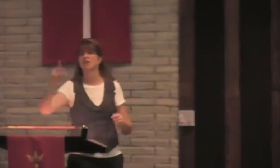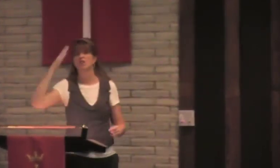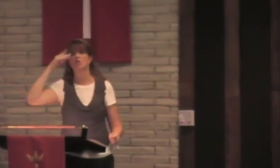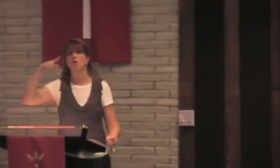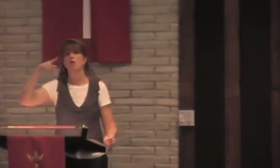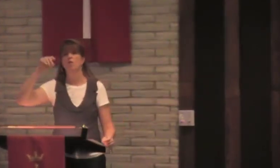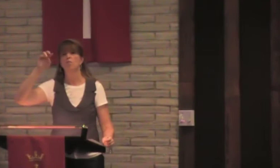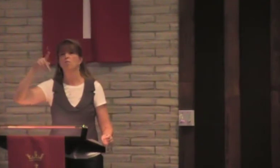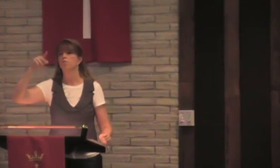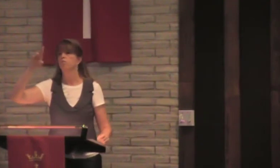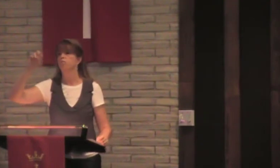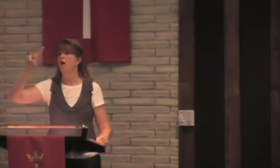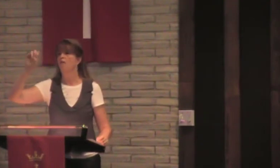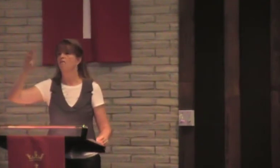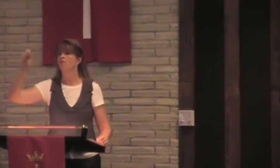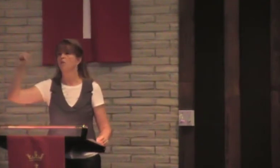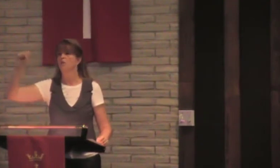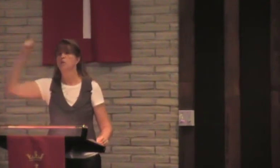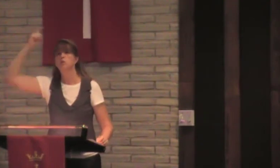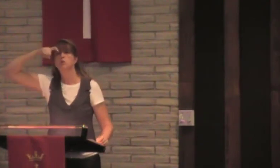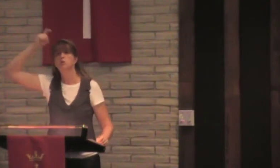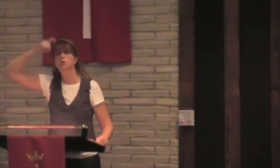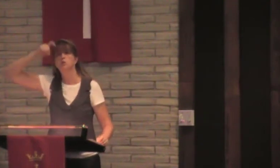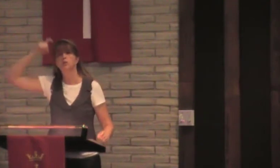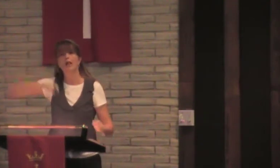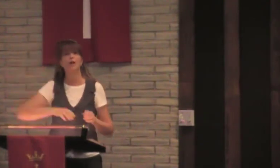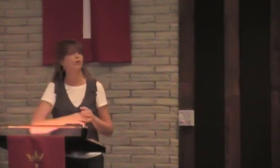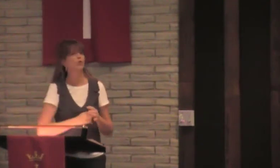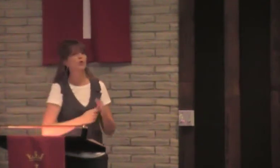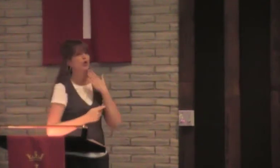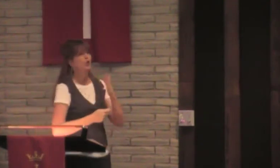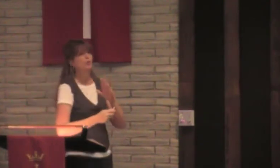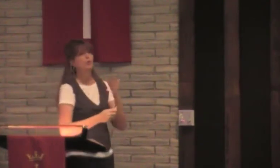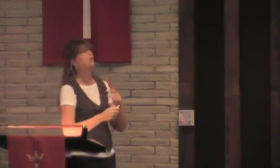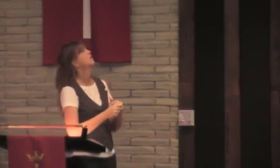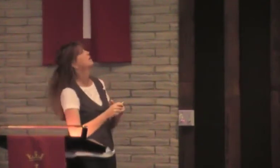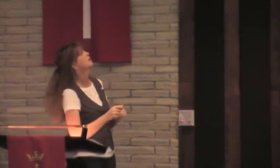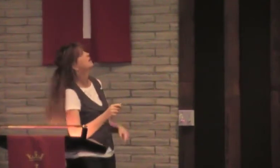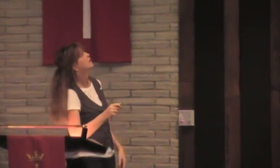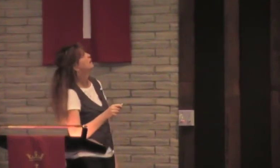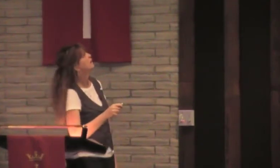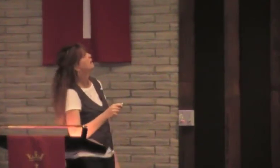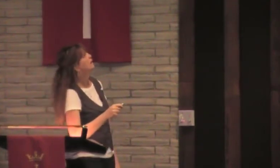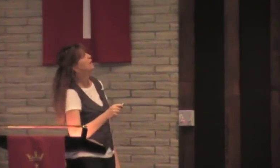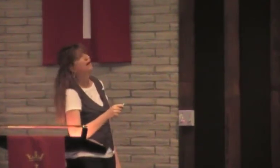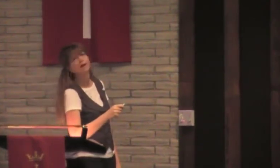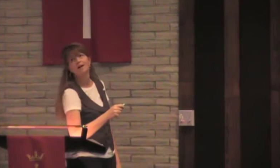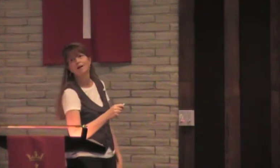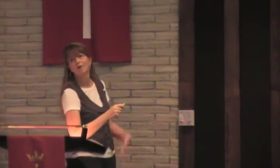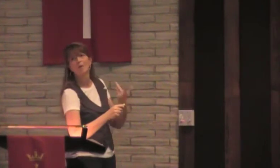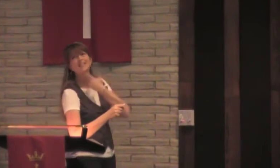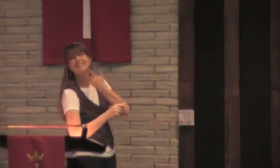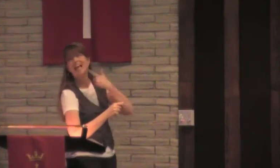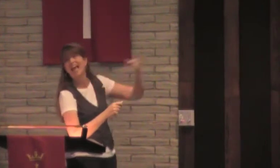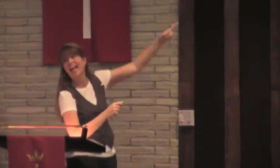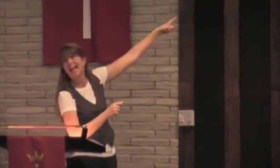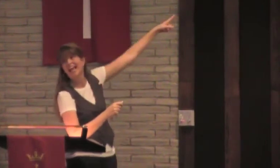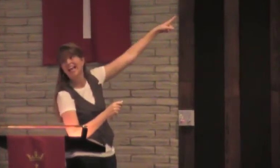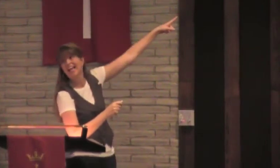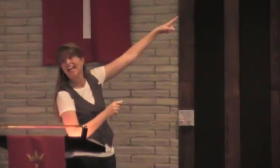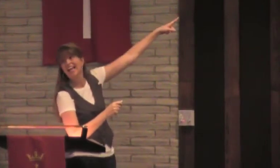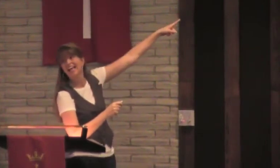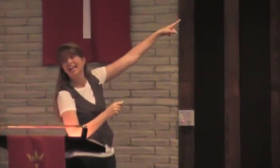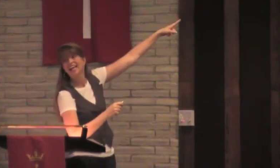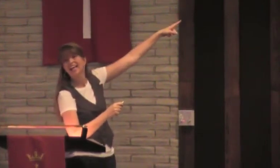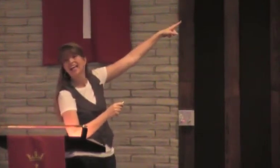It's the first thing it says. You know, Proverbs are very wise. It's a very good book.